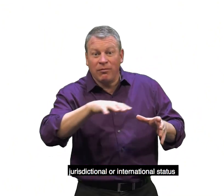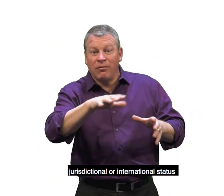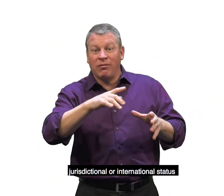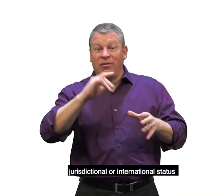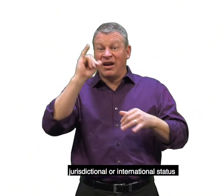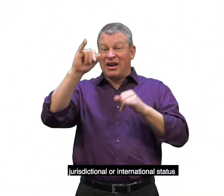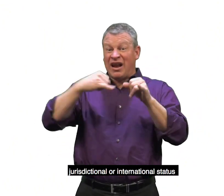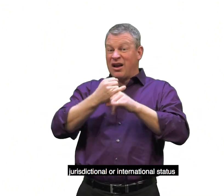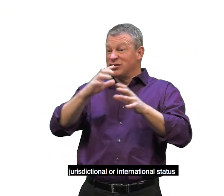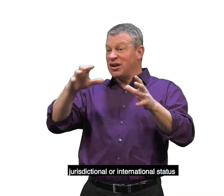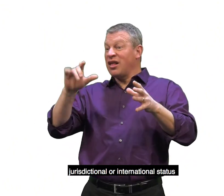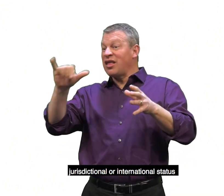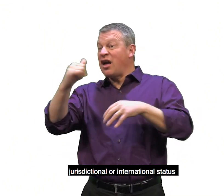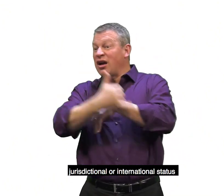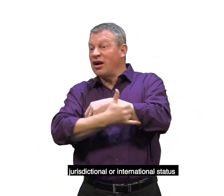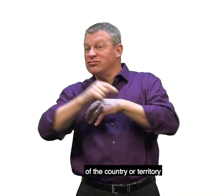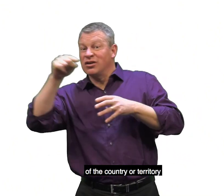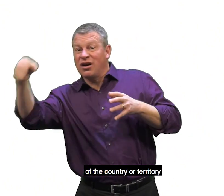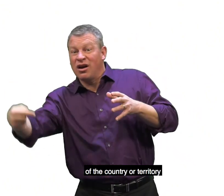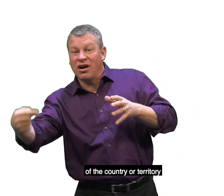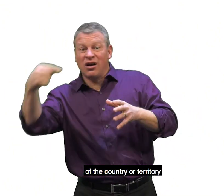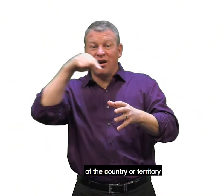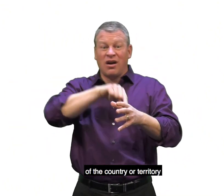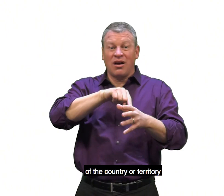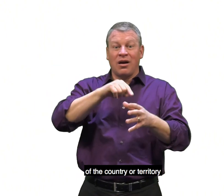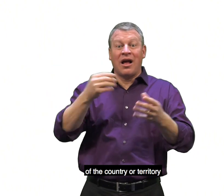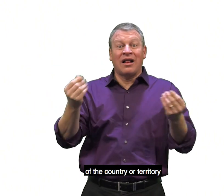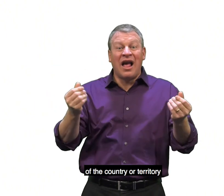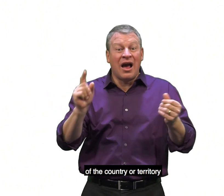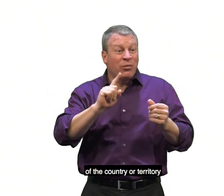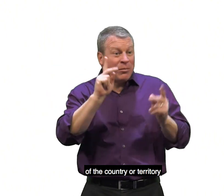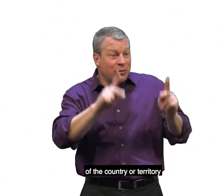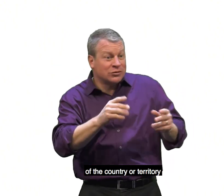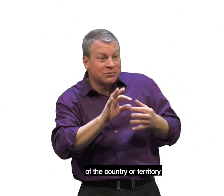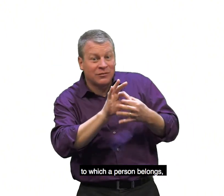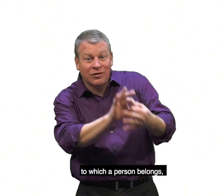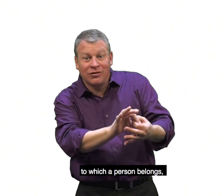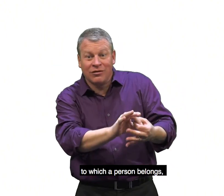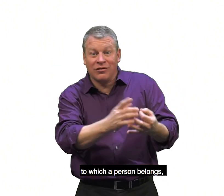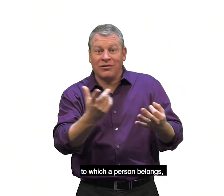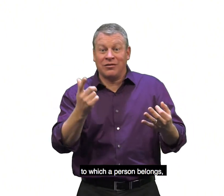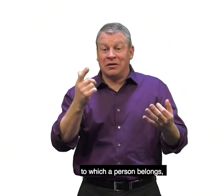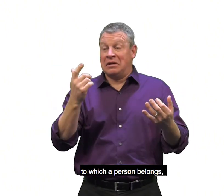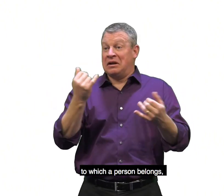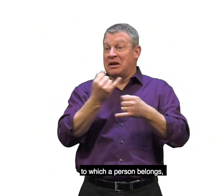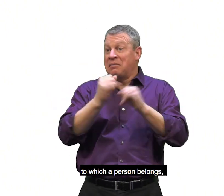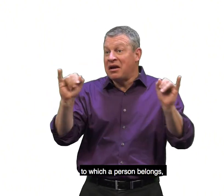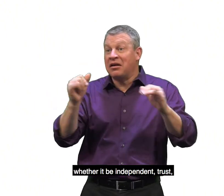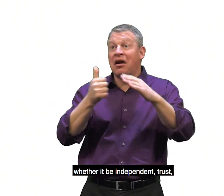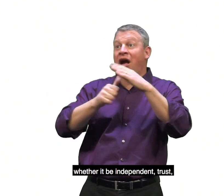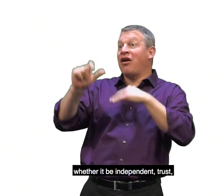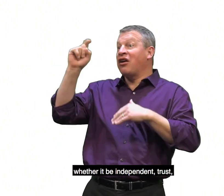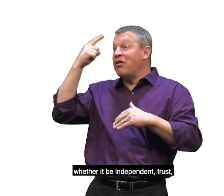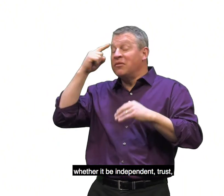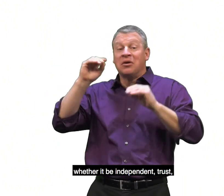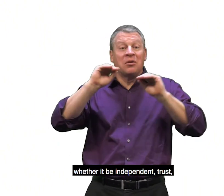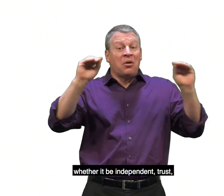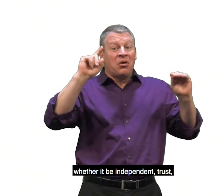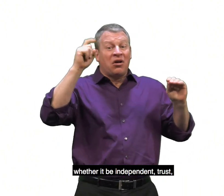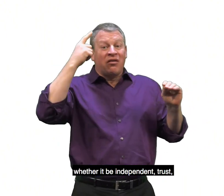or international status of the country or territory to which a person belongs, whether it be